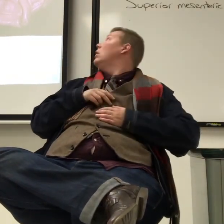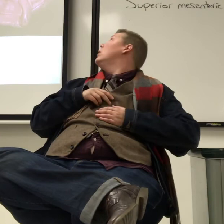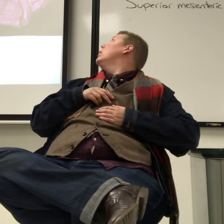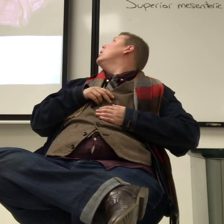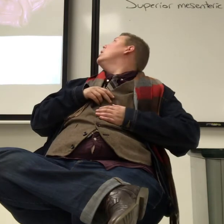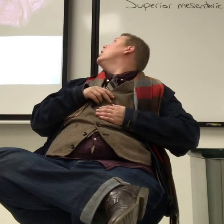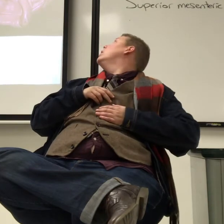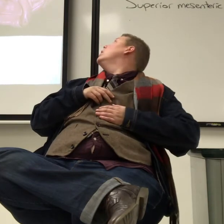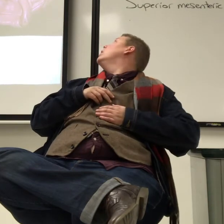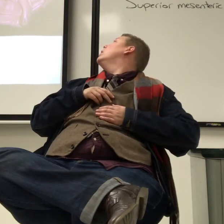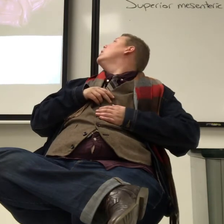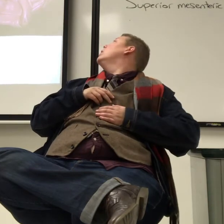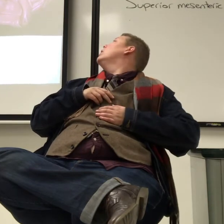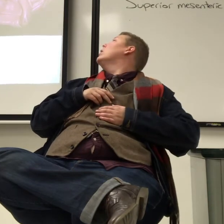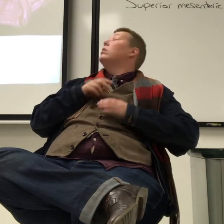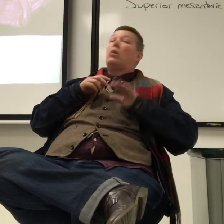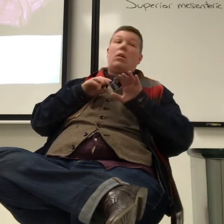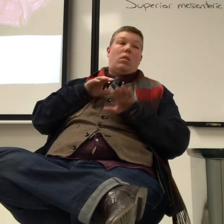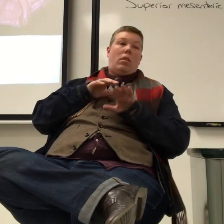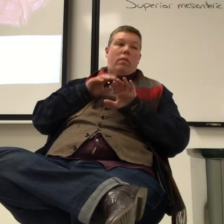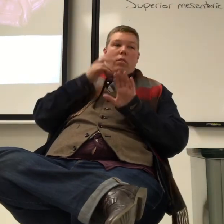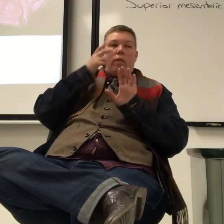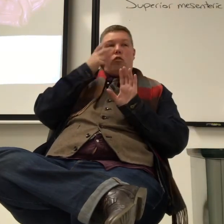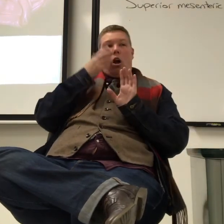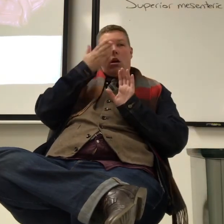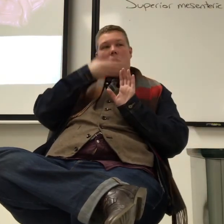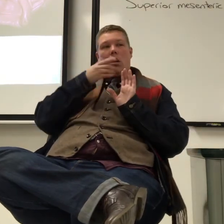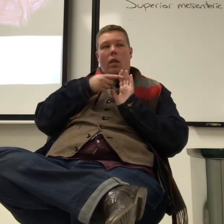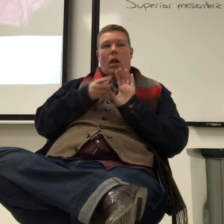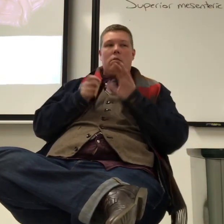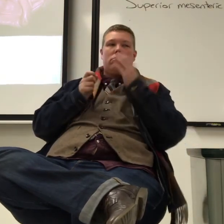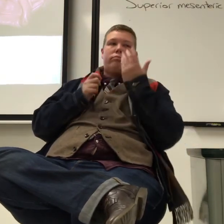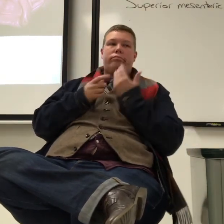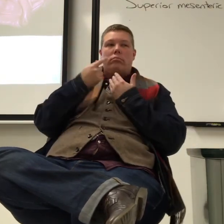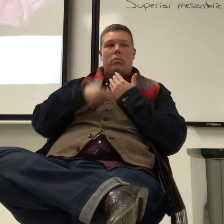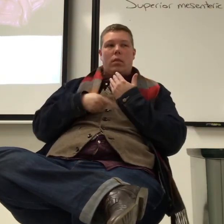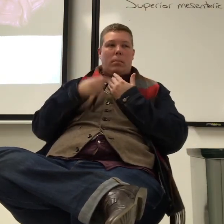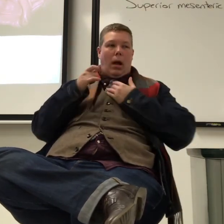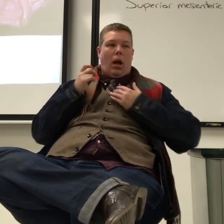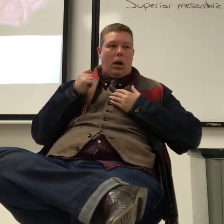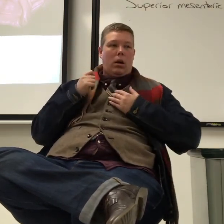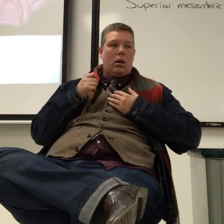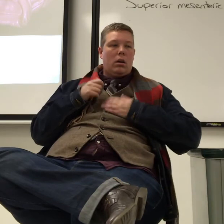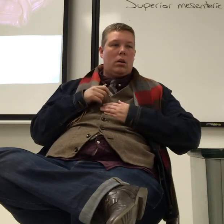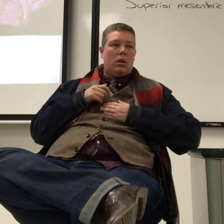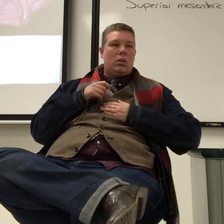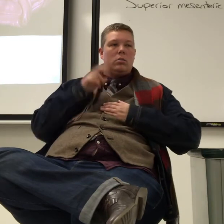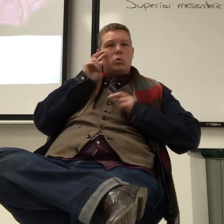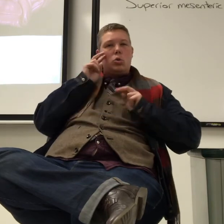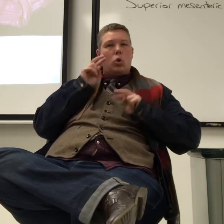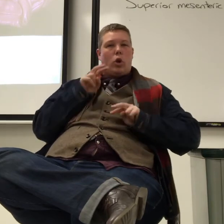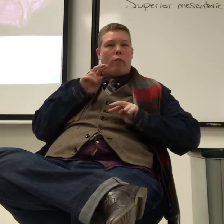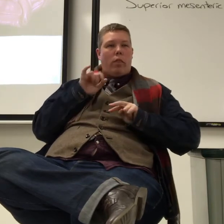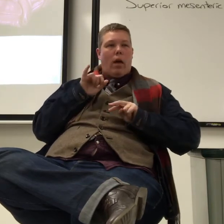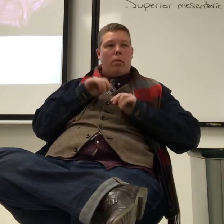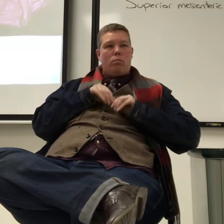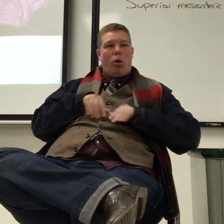So I want you to look for those, the branches of SMA in the back. So kind of like when